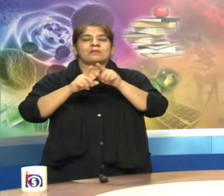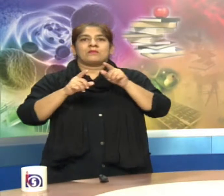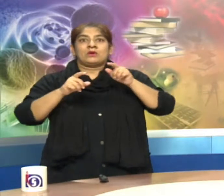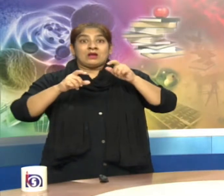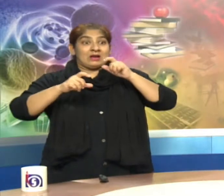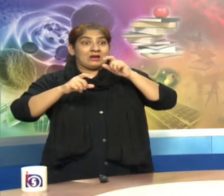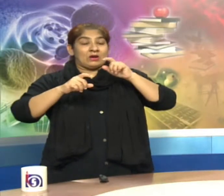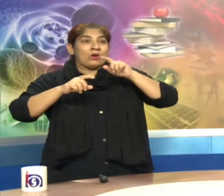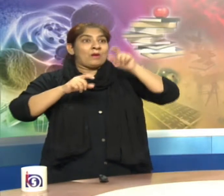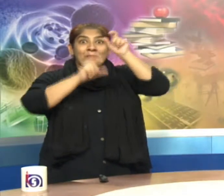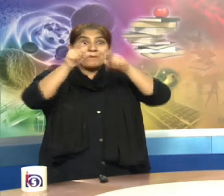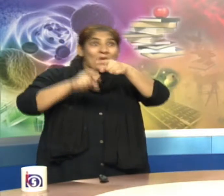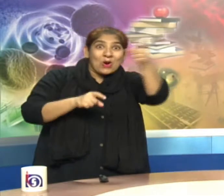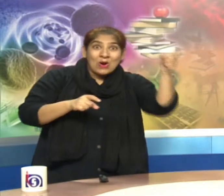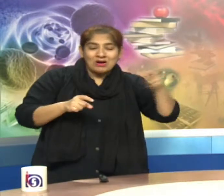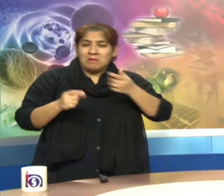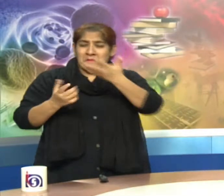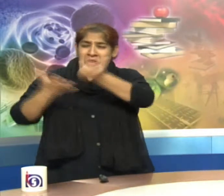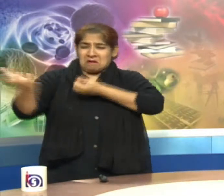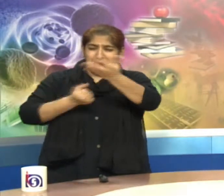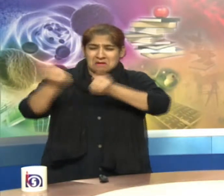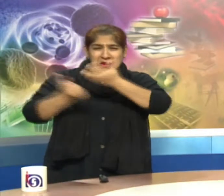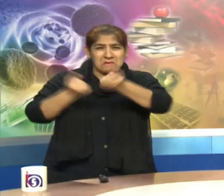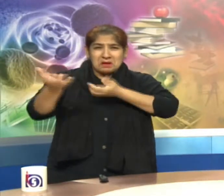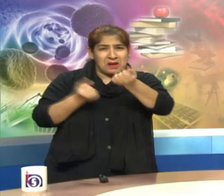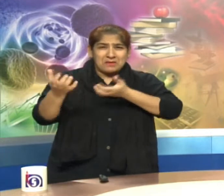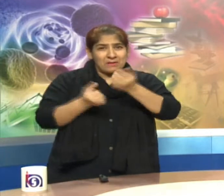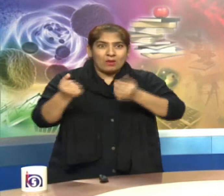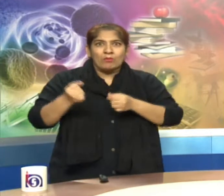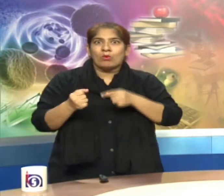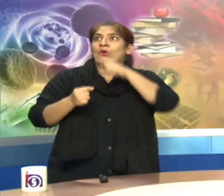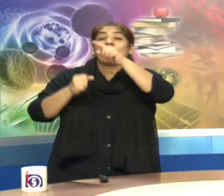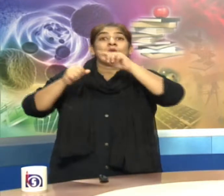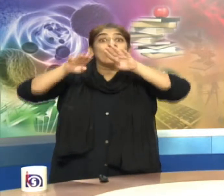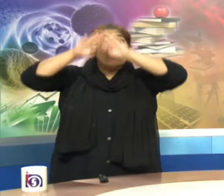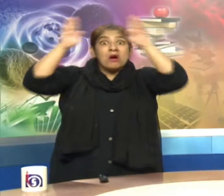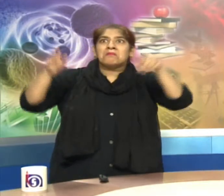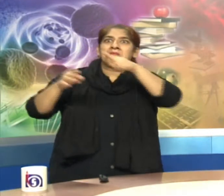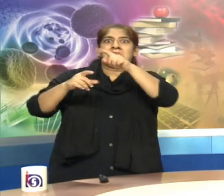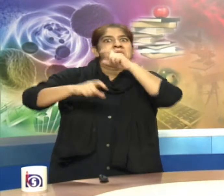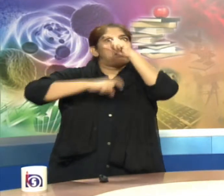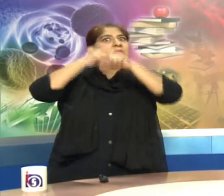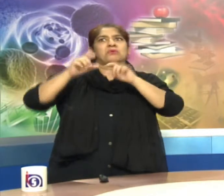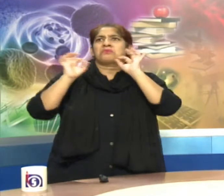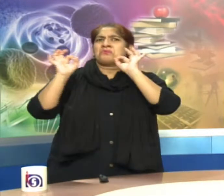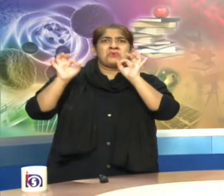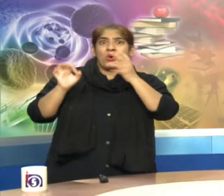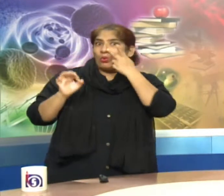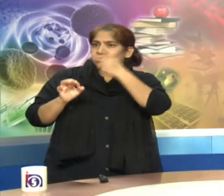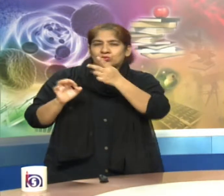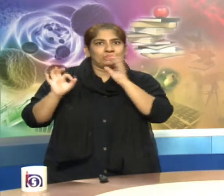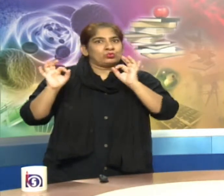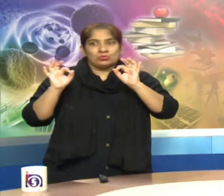The fourth objective of advertising is we want to increase the goodwill of the